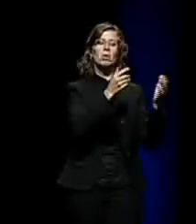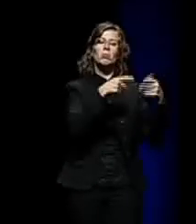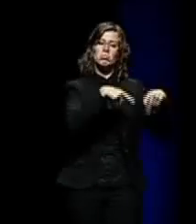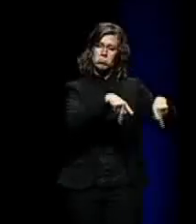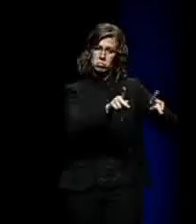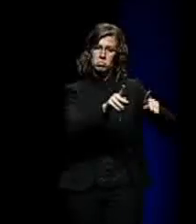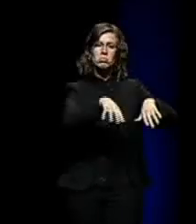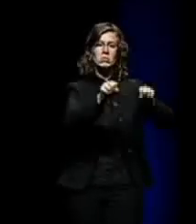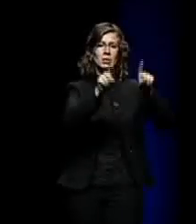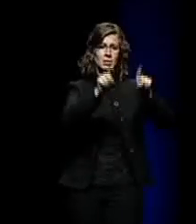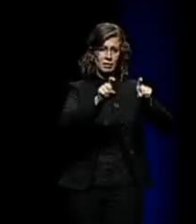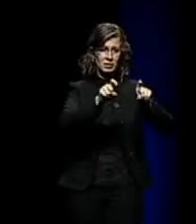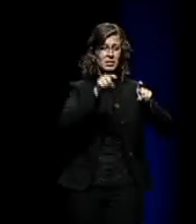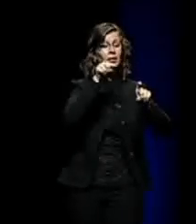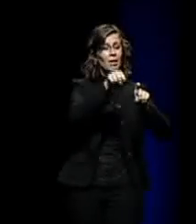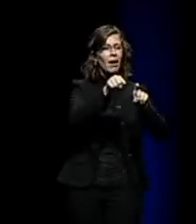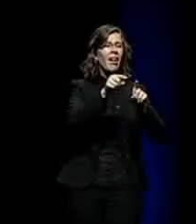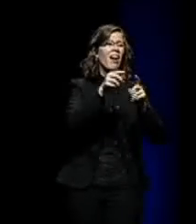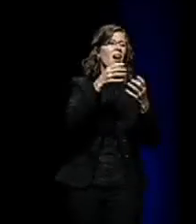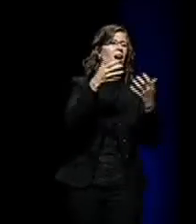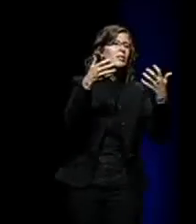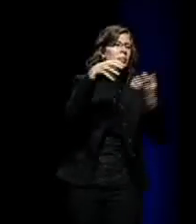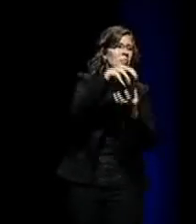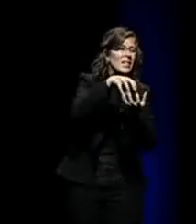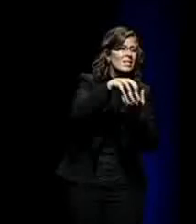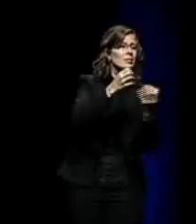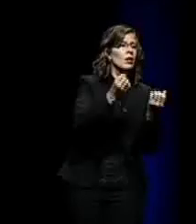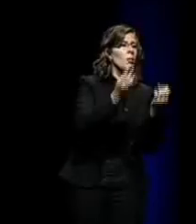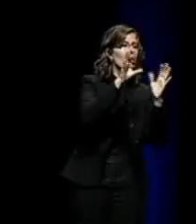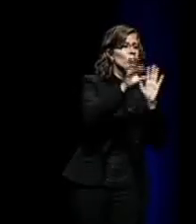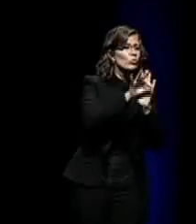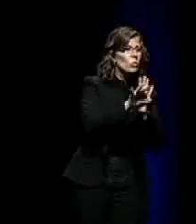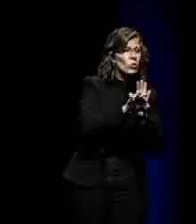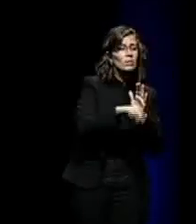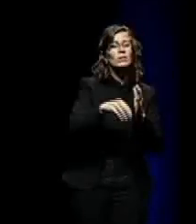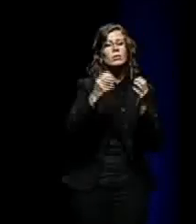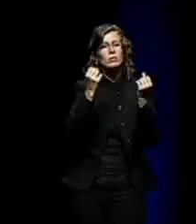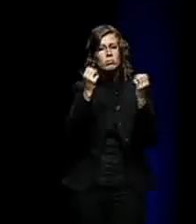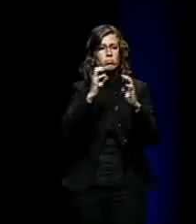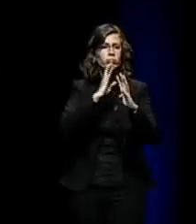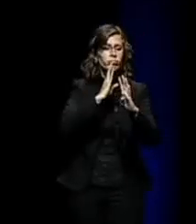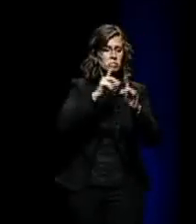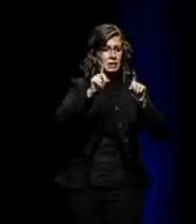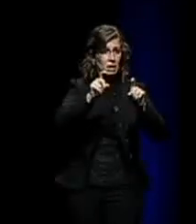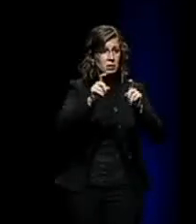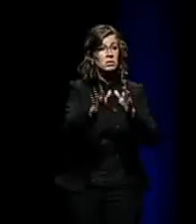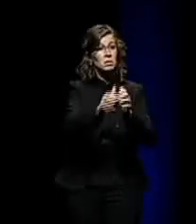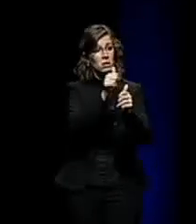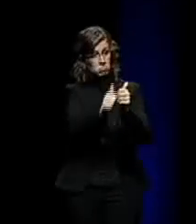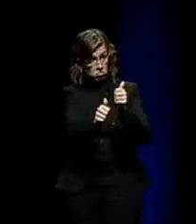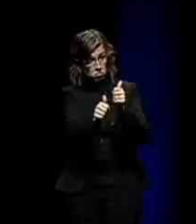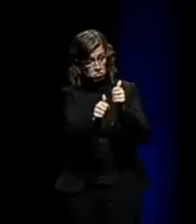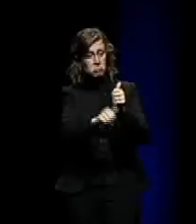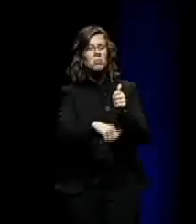choice and performance tests as you have now. And then you are awarded the NIC level 1 credential. Now, it's the